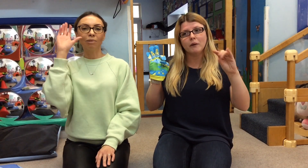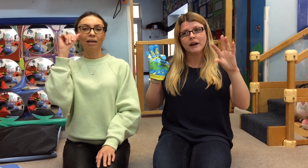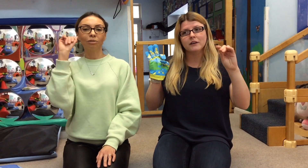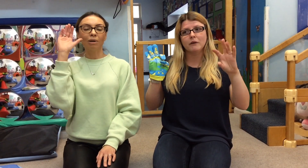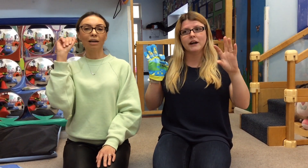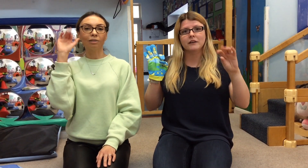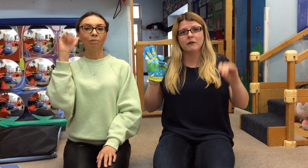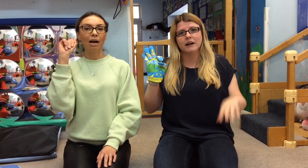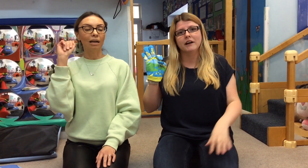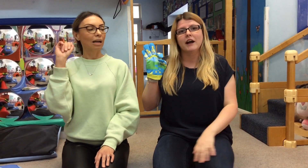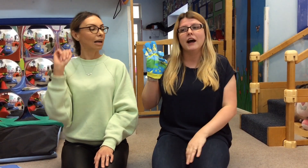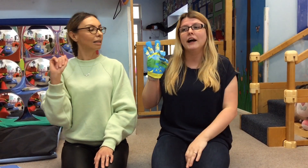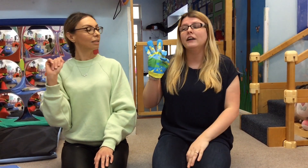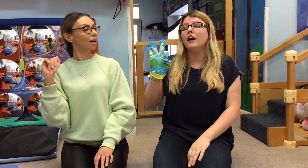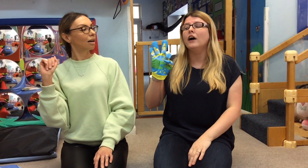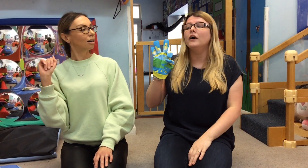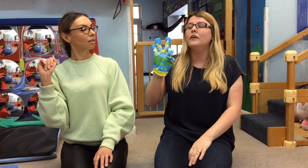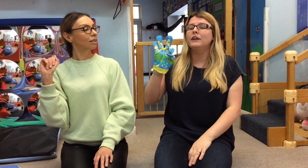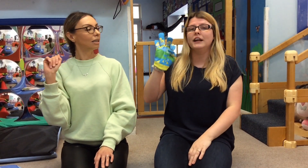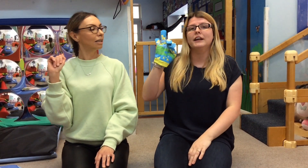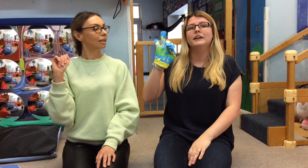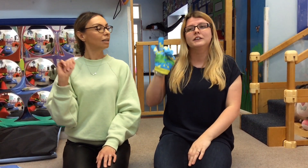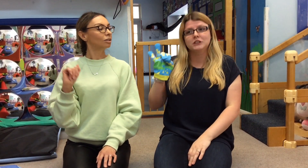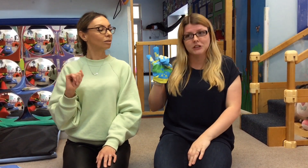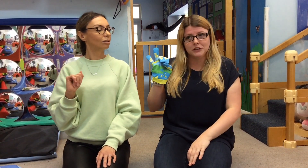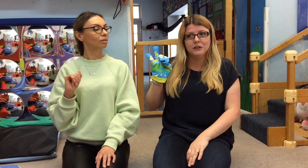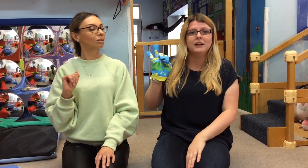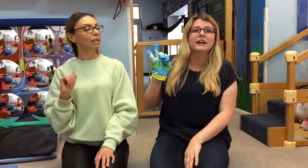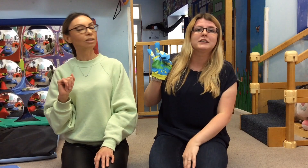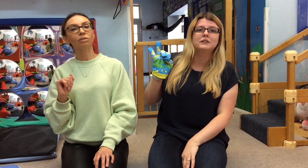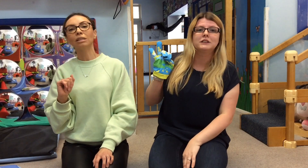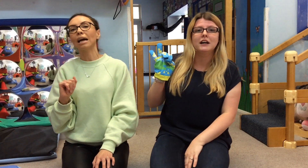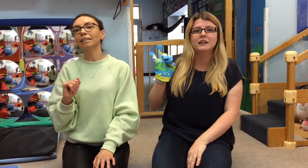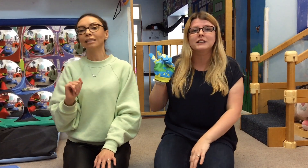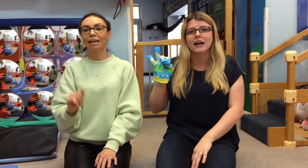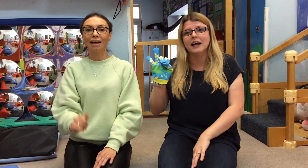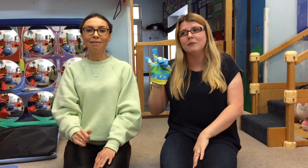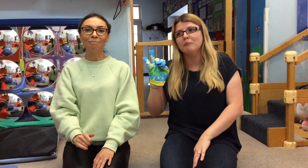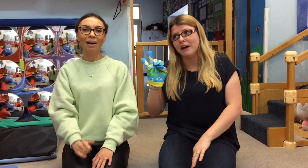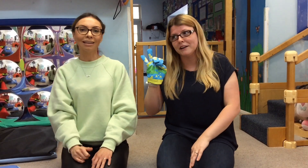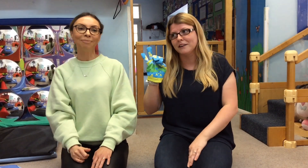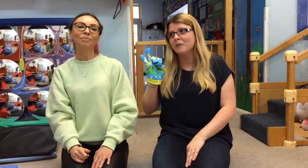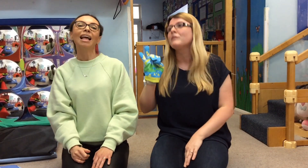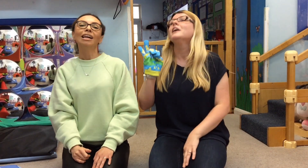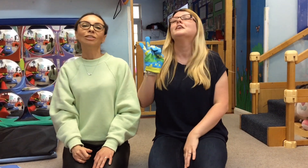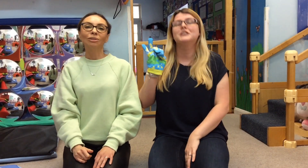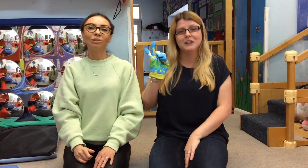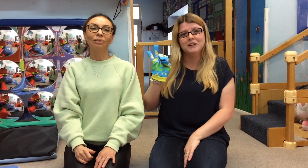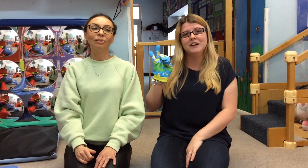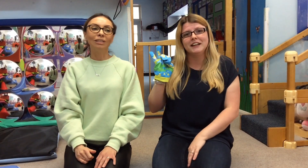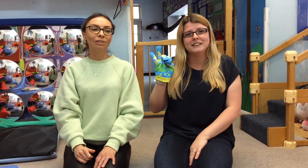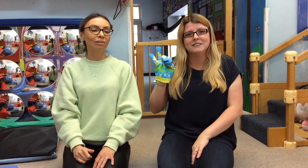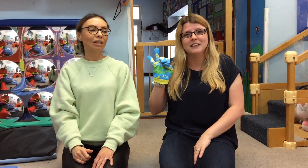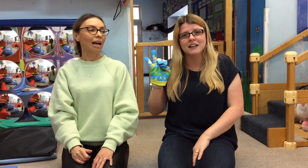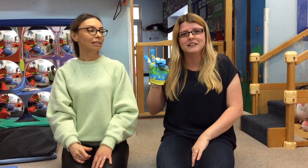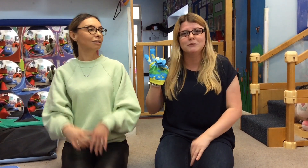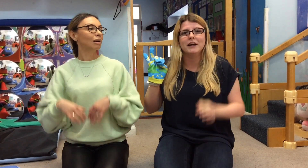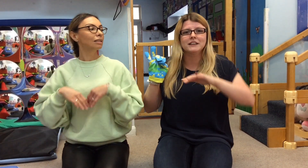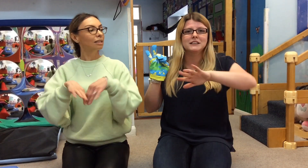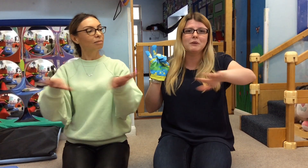quack, quack, quack, and only two little ducks came back. Two little ducks went